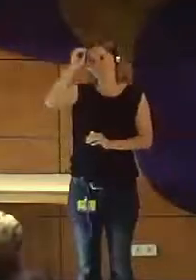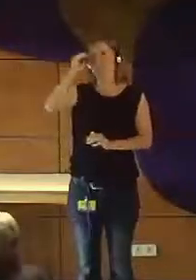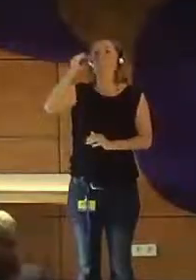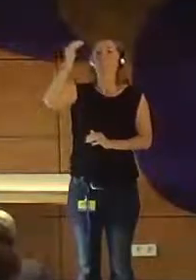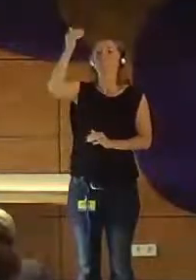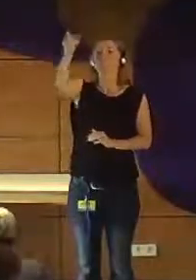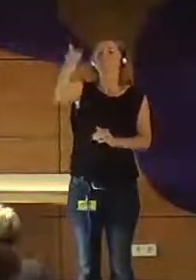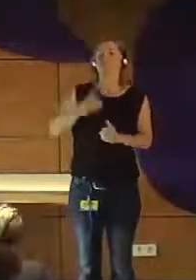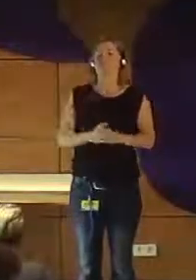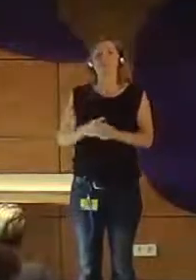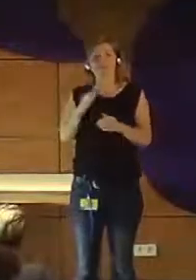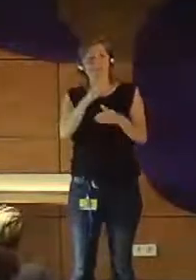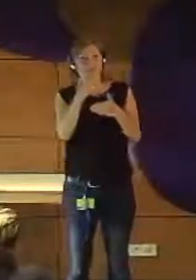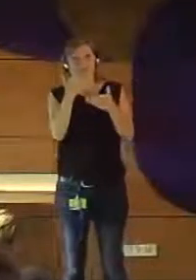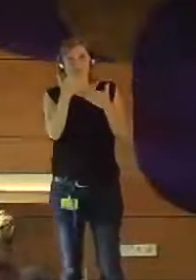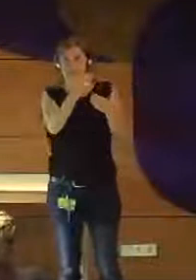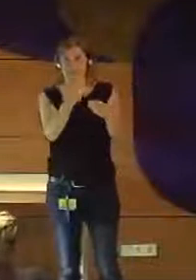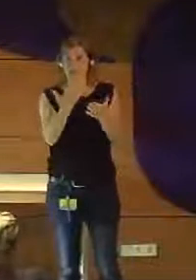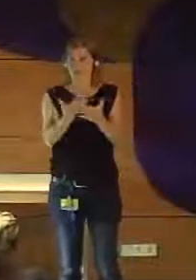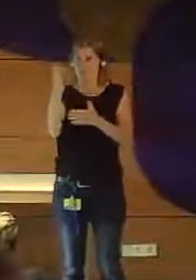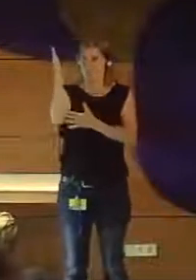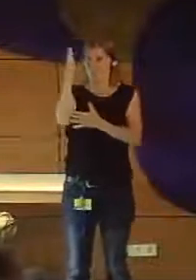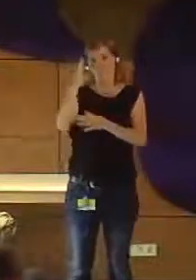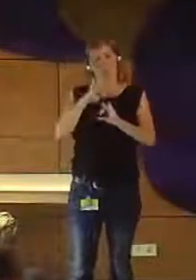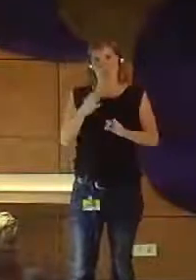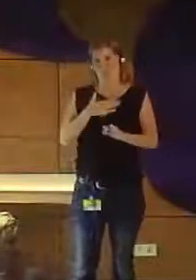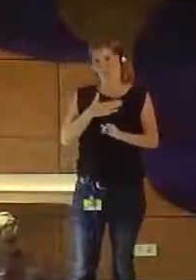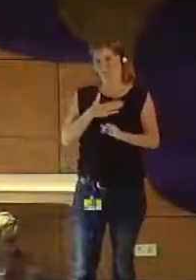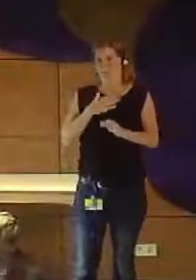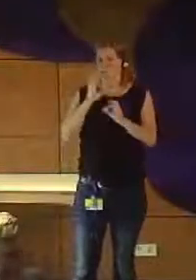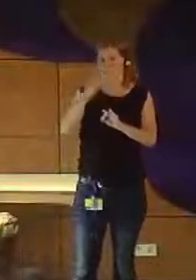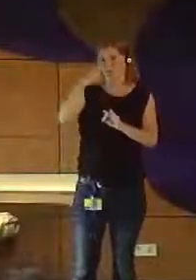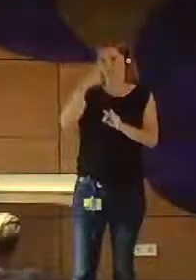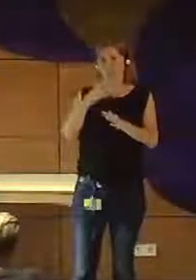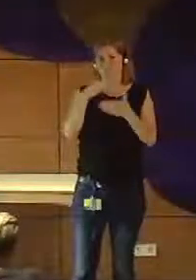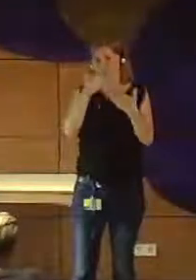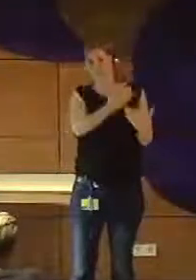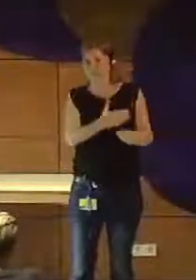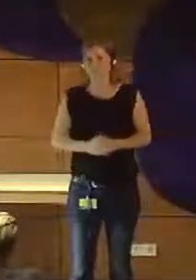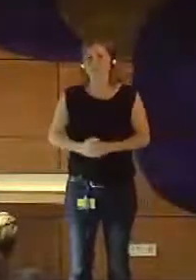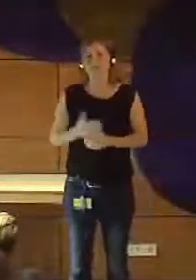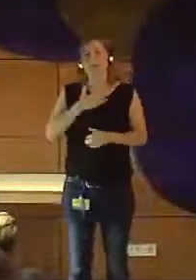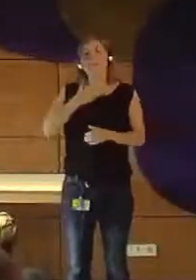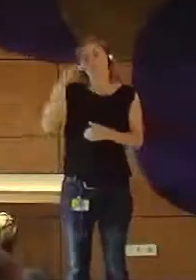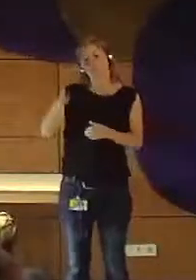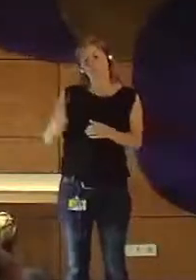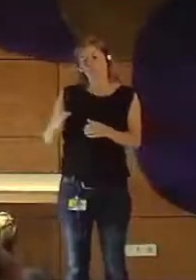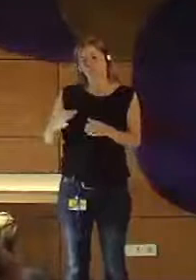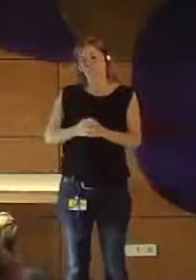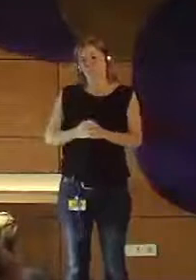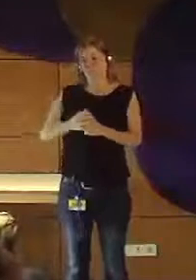Ja, erstmal vielen Dank für den verständlichen Vortrag, hat mir gut gefallen. Dafür danke. Mein Sohn, der erhält